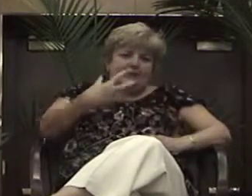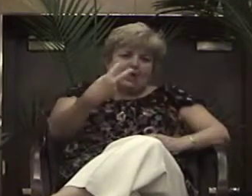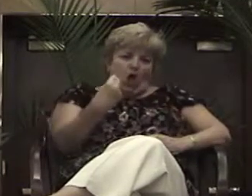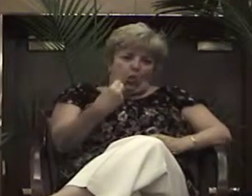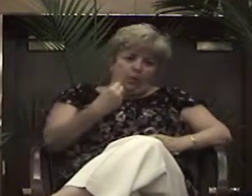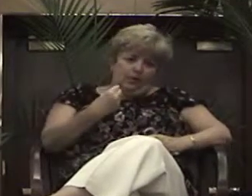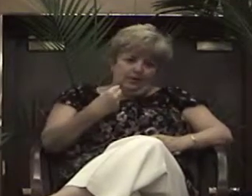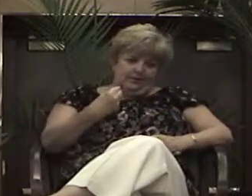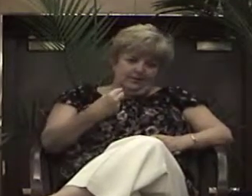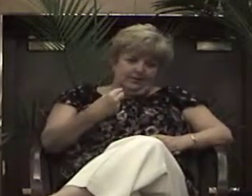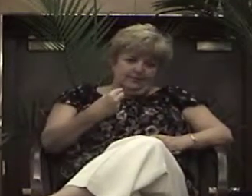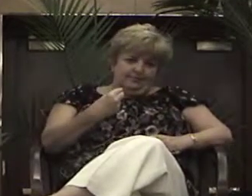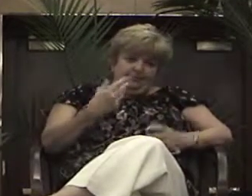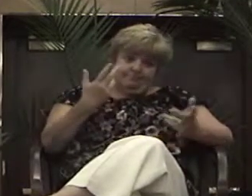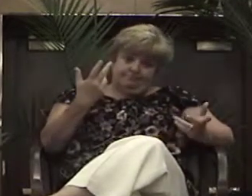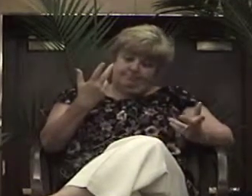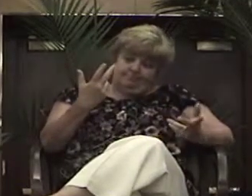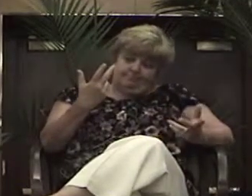Don't laugh, it works.